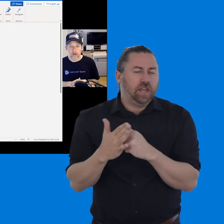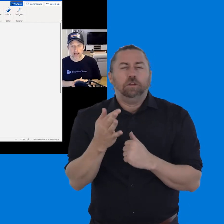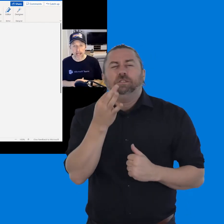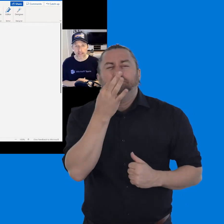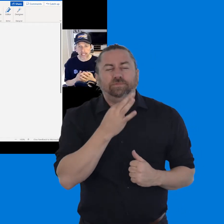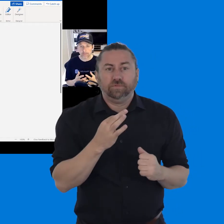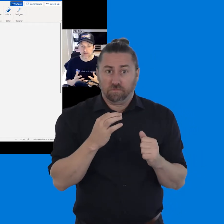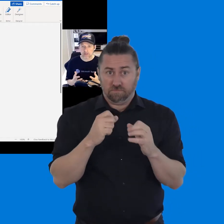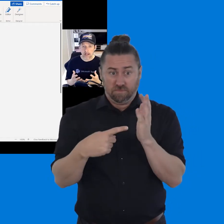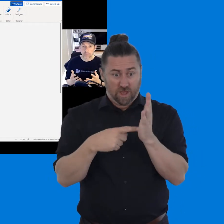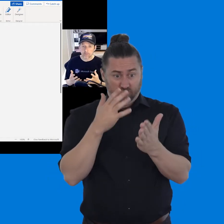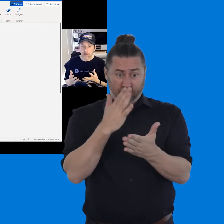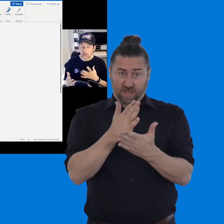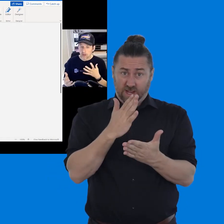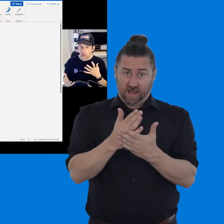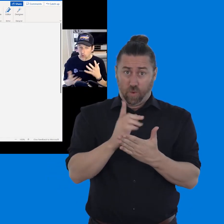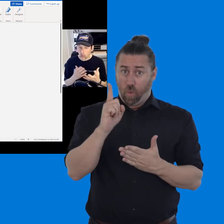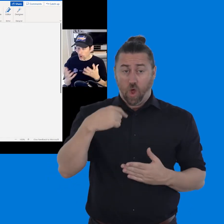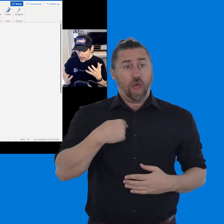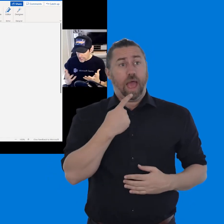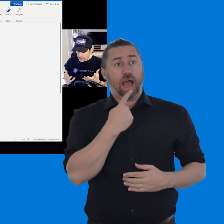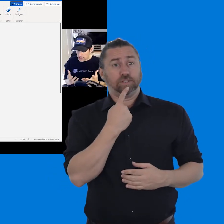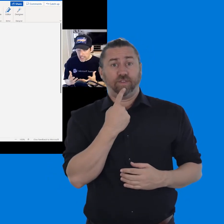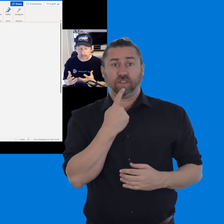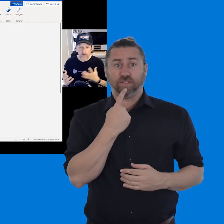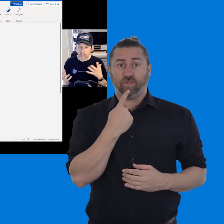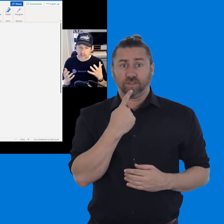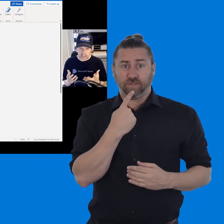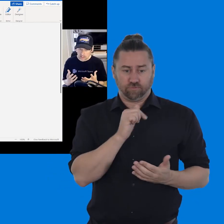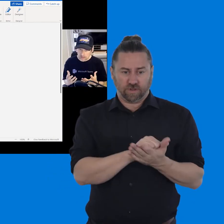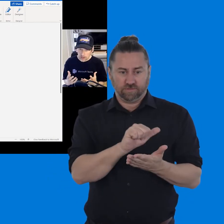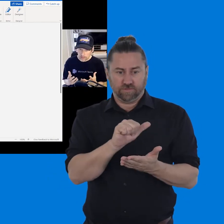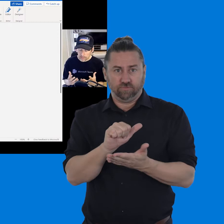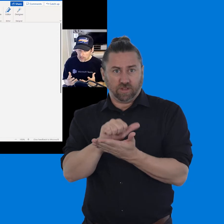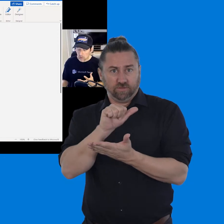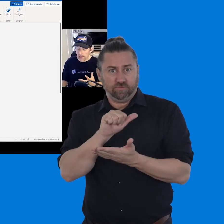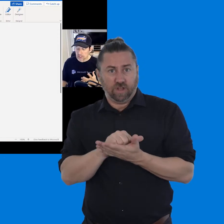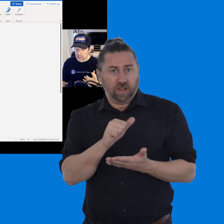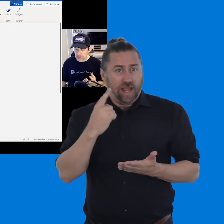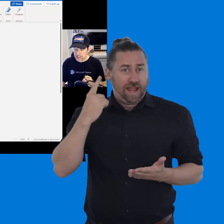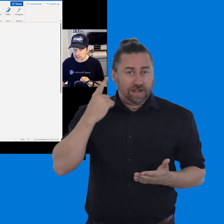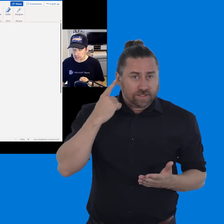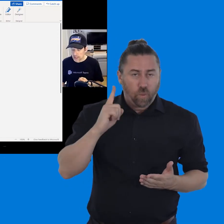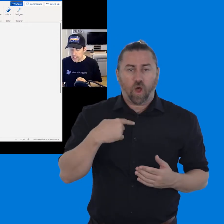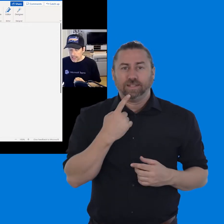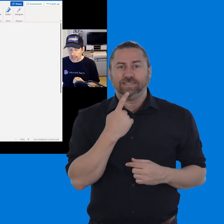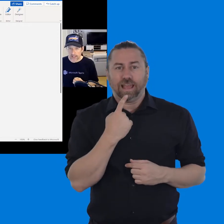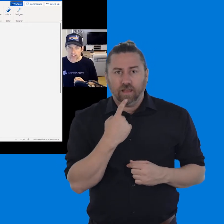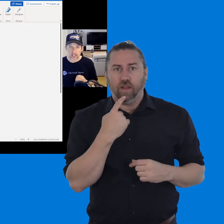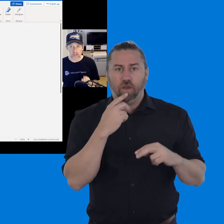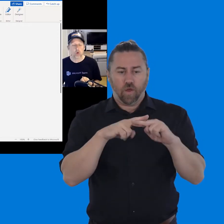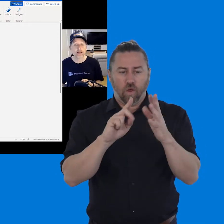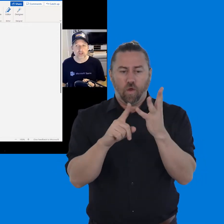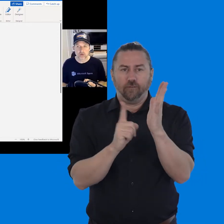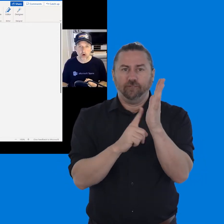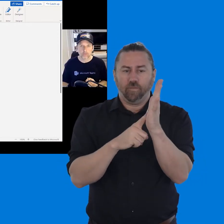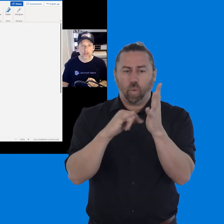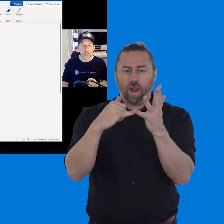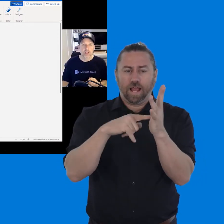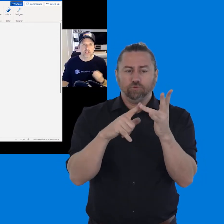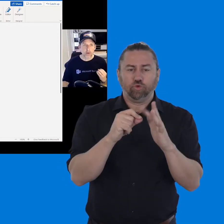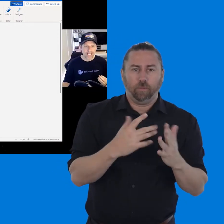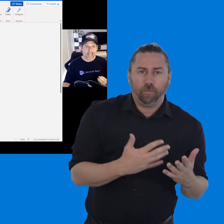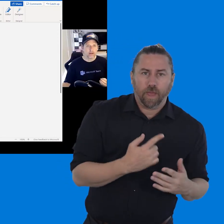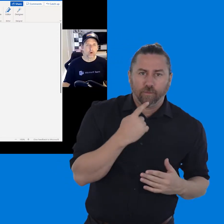job, all right? And it's kept what I needed in there, and it's listened to my punctuation, etc. And it's quite